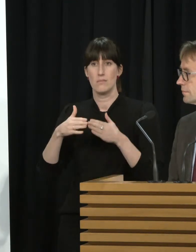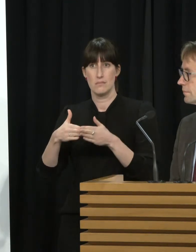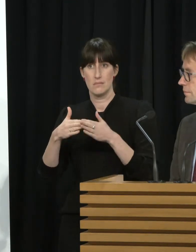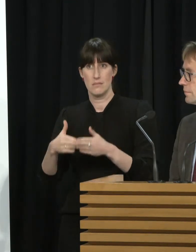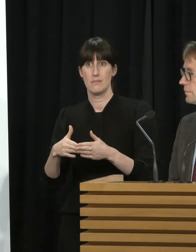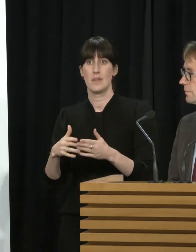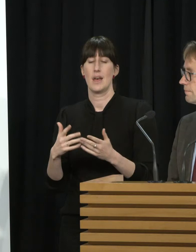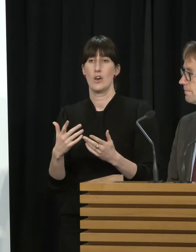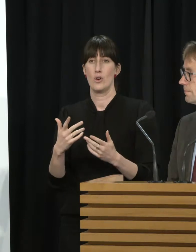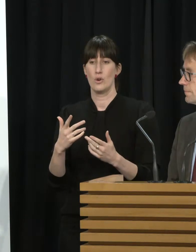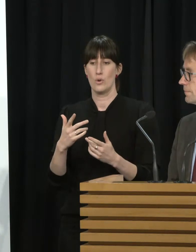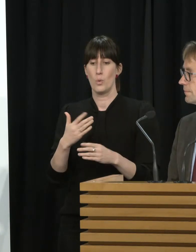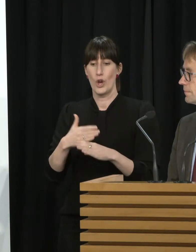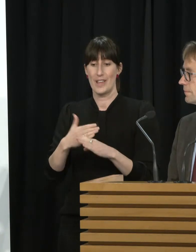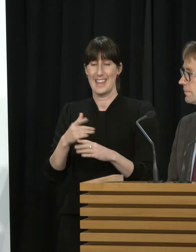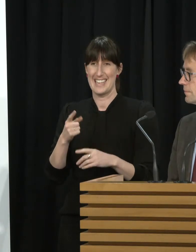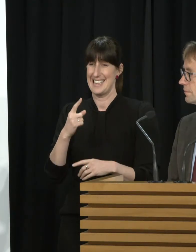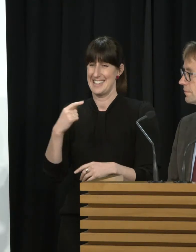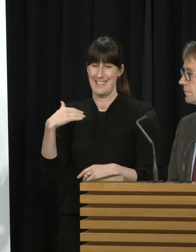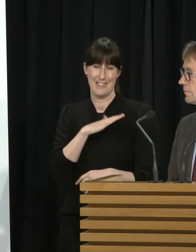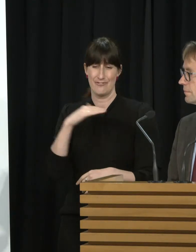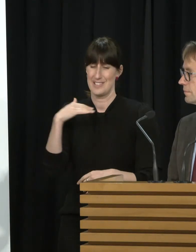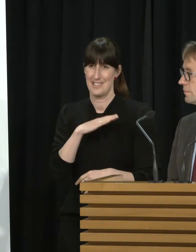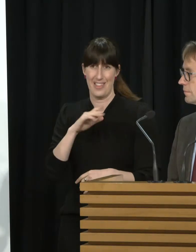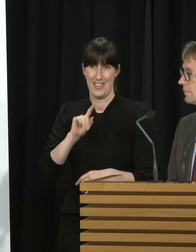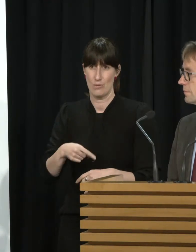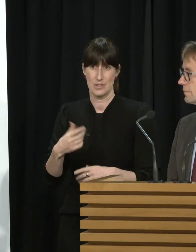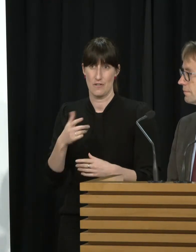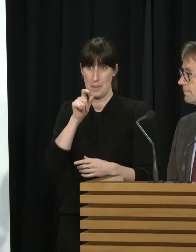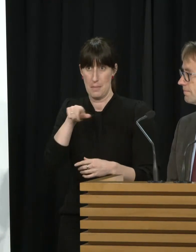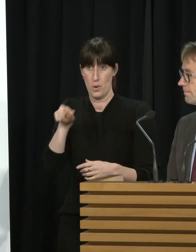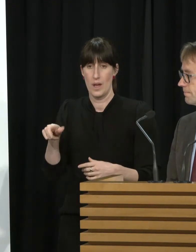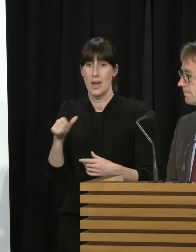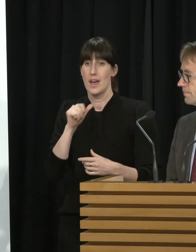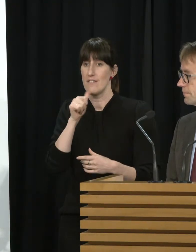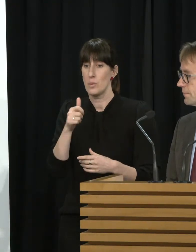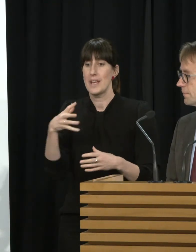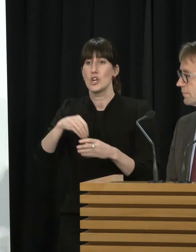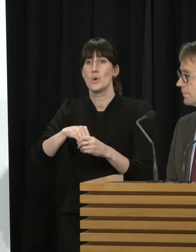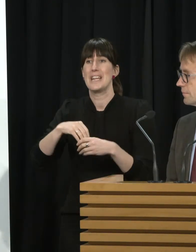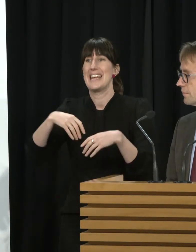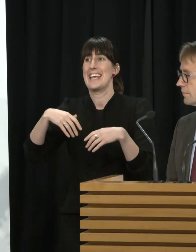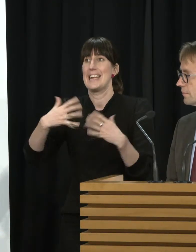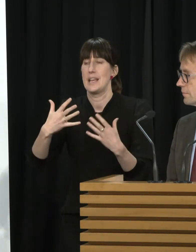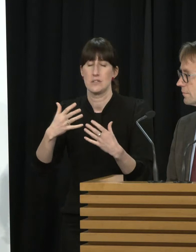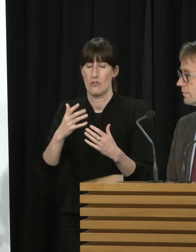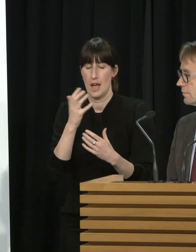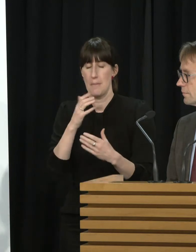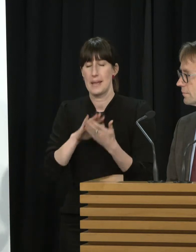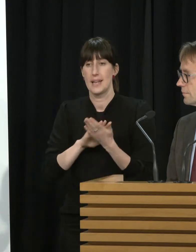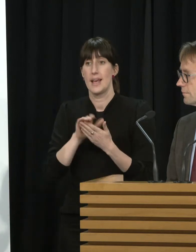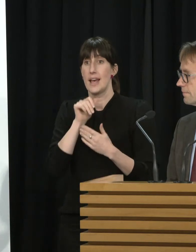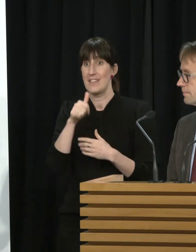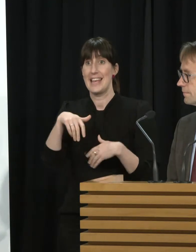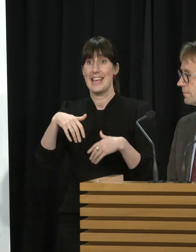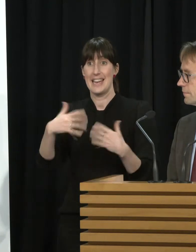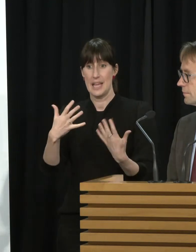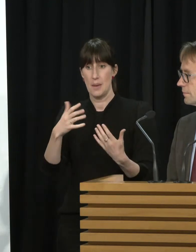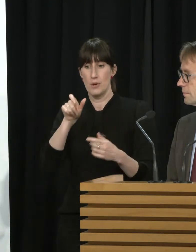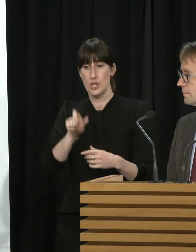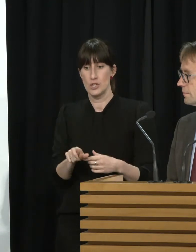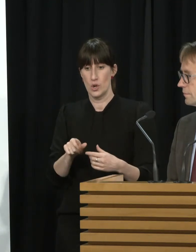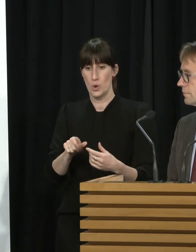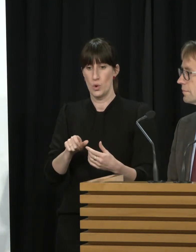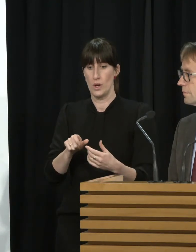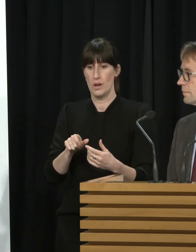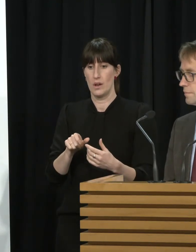people who work at the border. And if we'd included everybody who had any, interact with the ports, I should say, if we'd included anybody who interacted